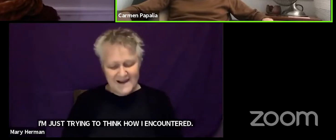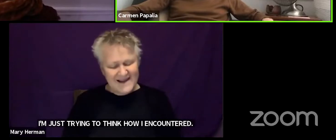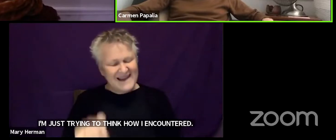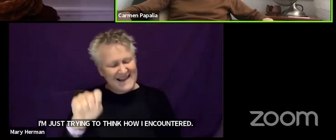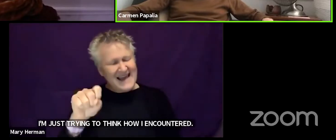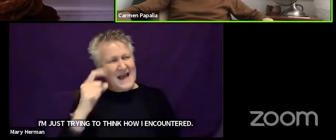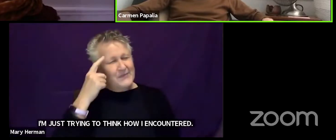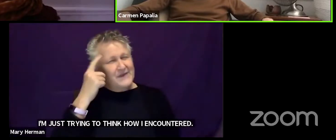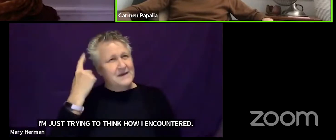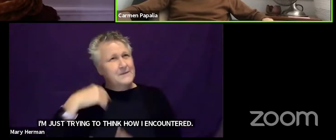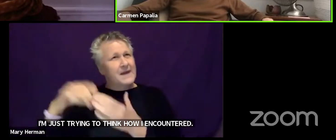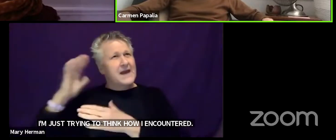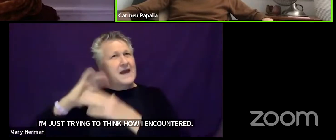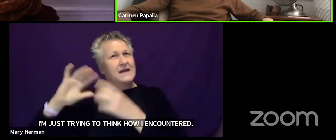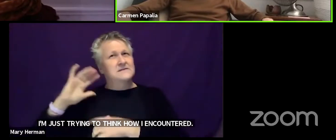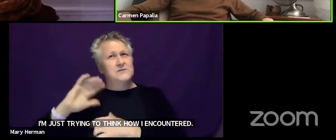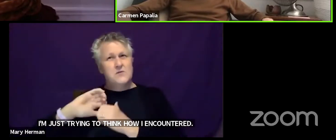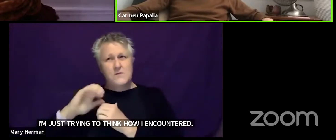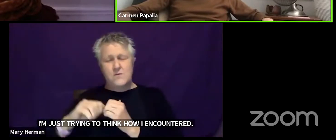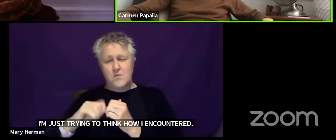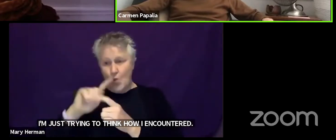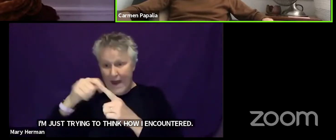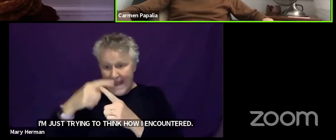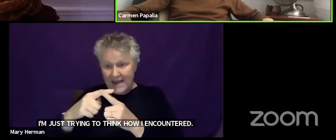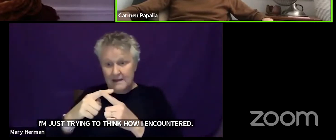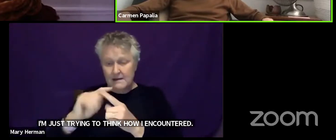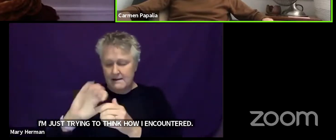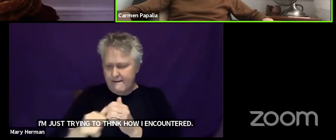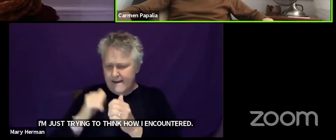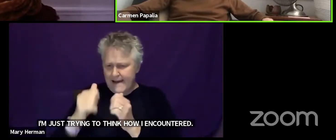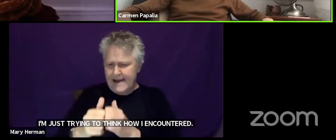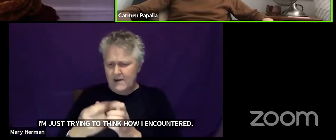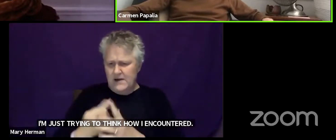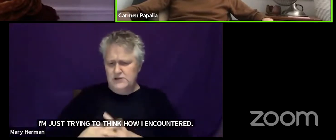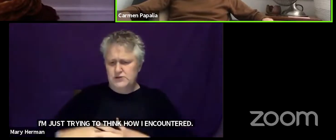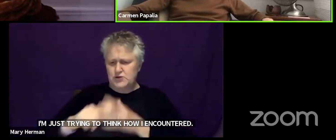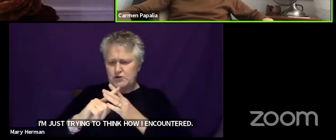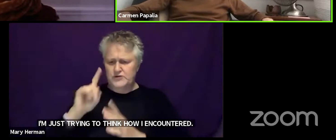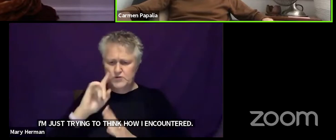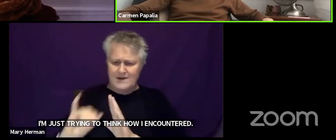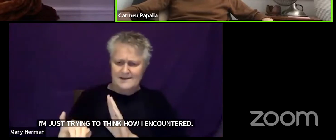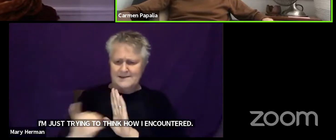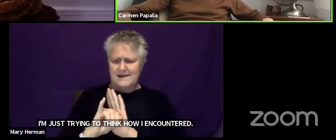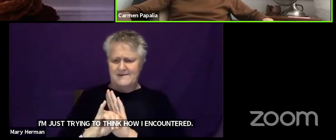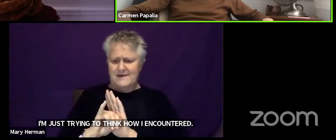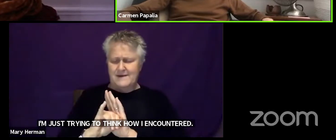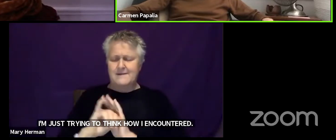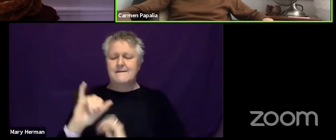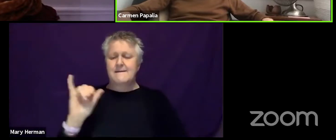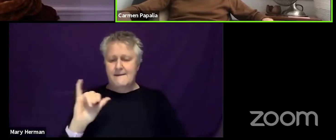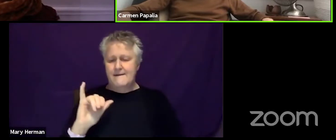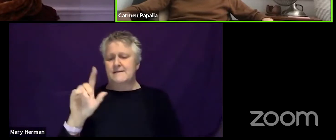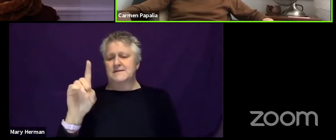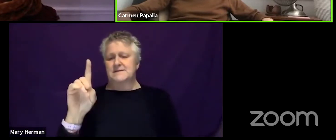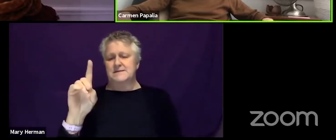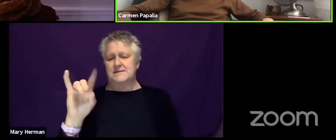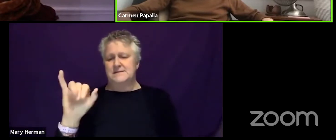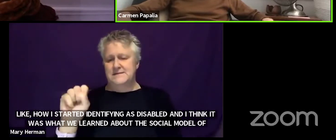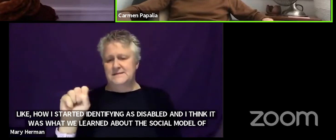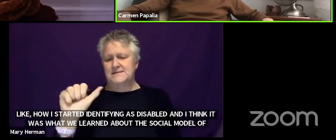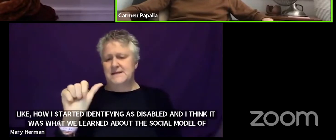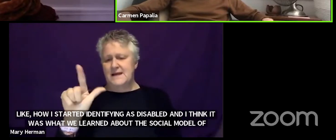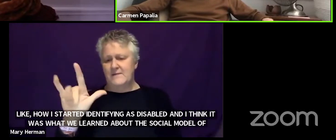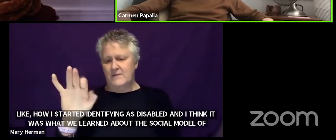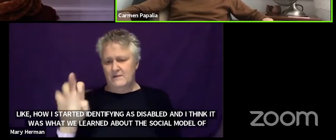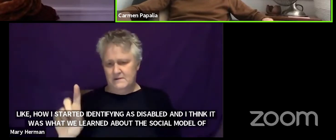And I think it was when I learned about the social model of disability, like, and just heard this